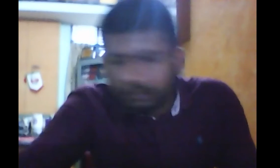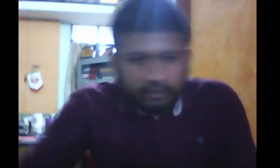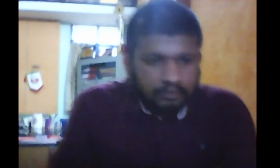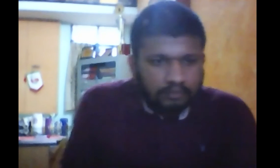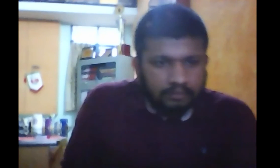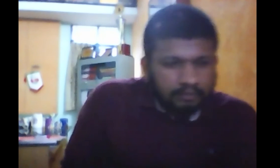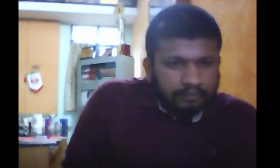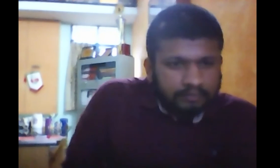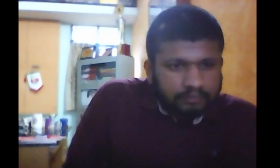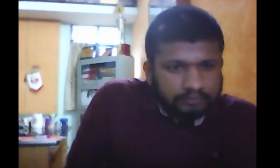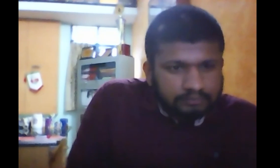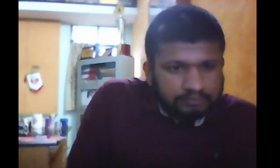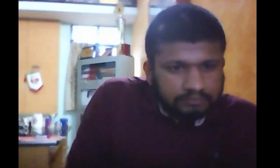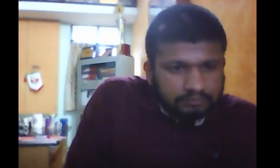Which of them do you like?